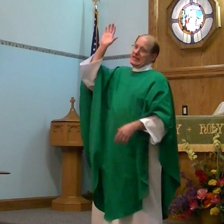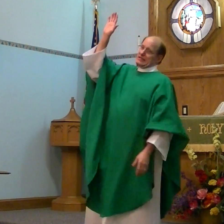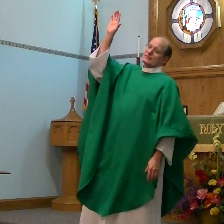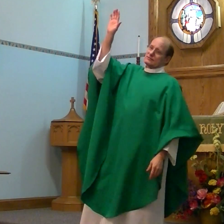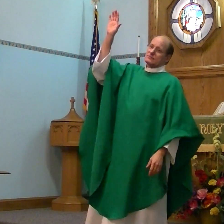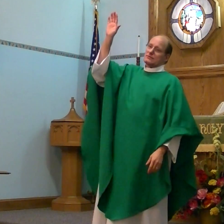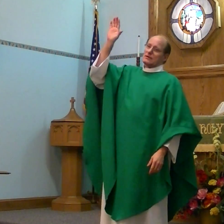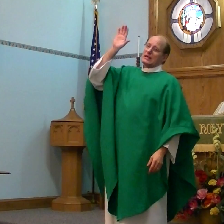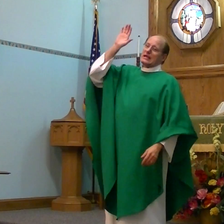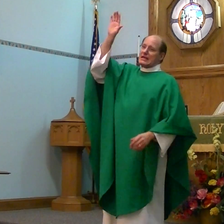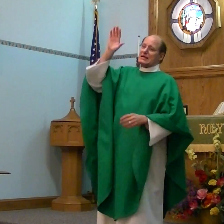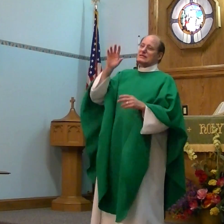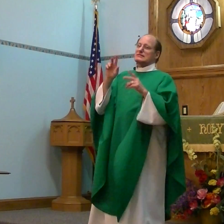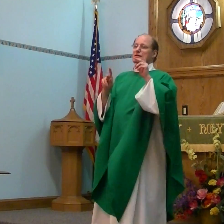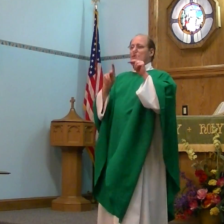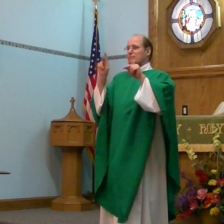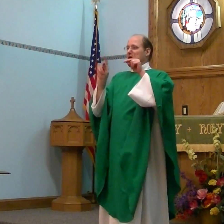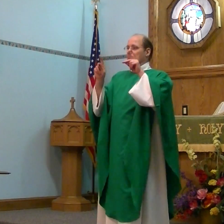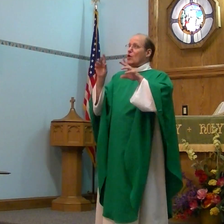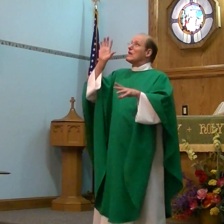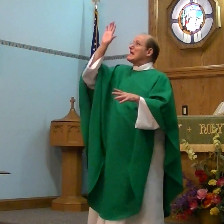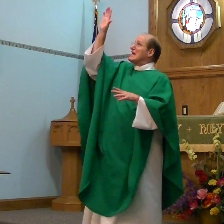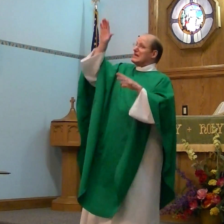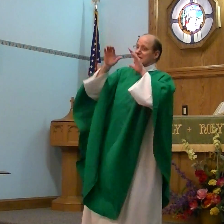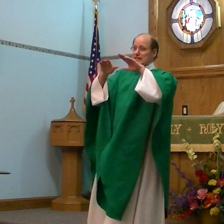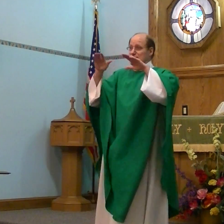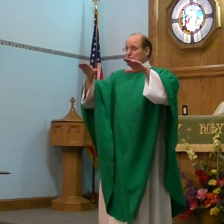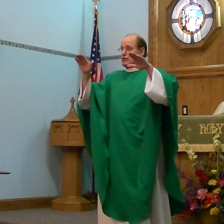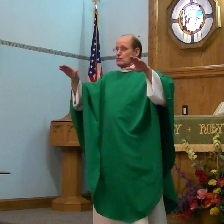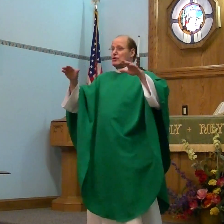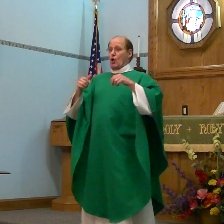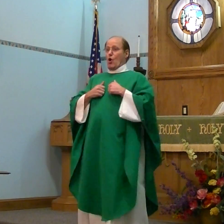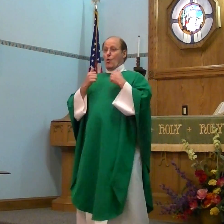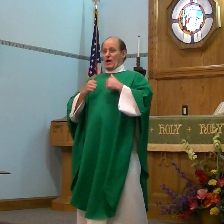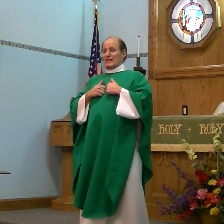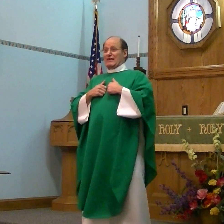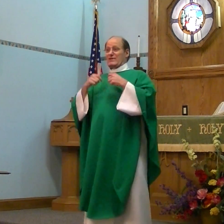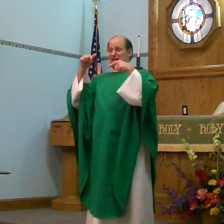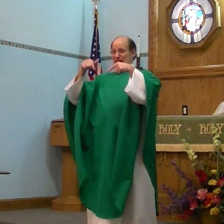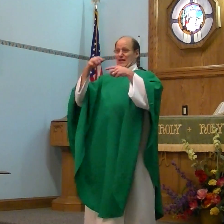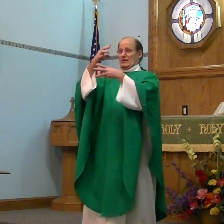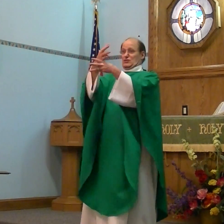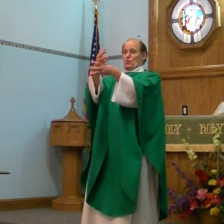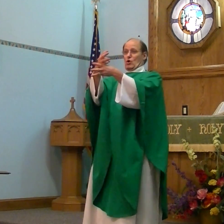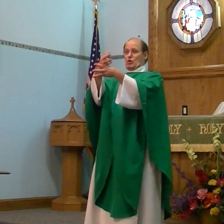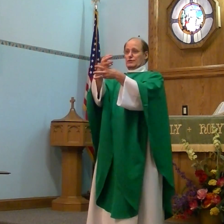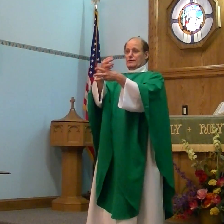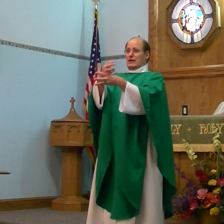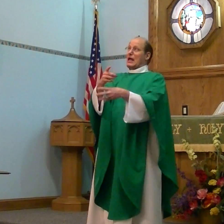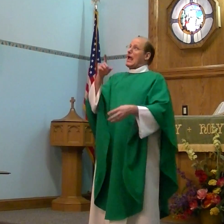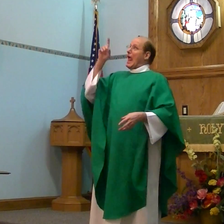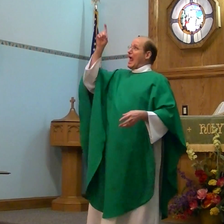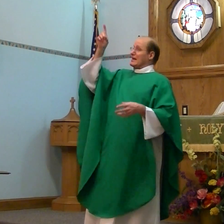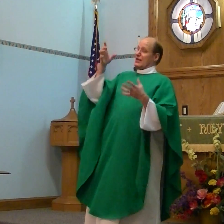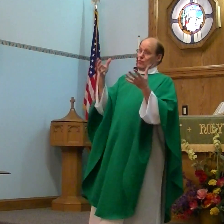his, his people, his children, who are living in this world. And he